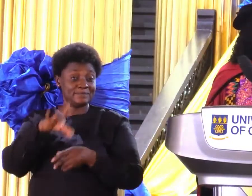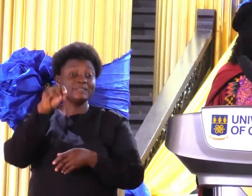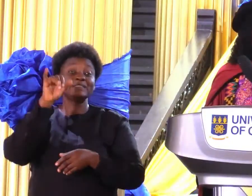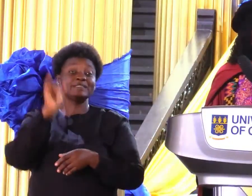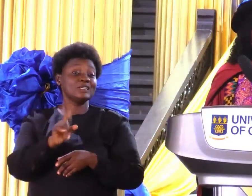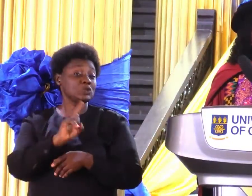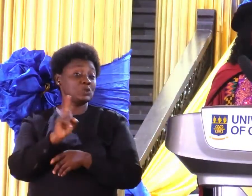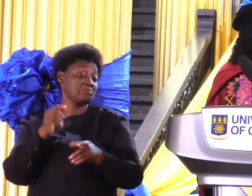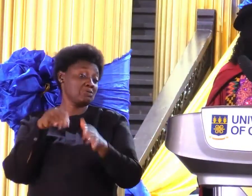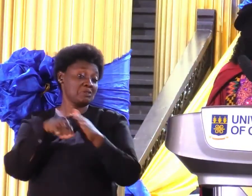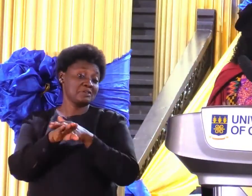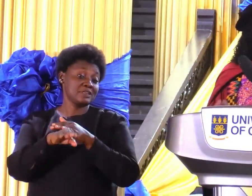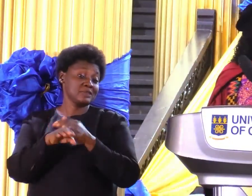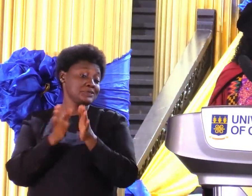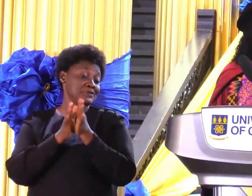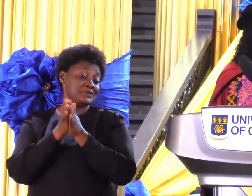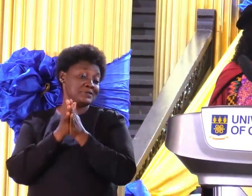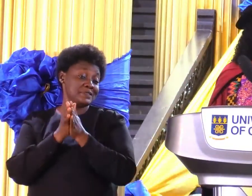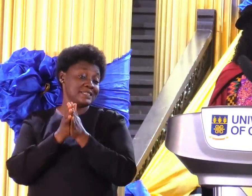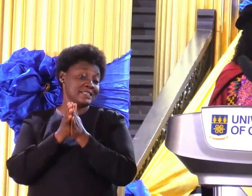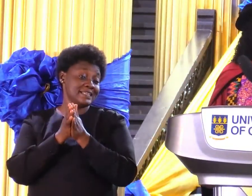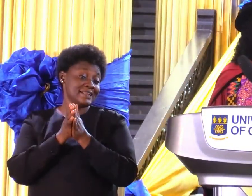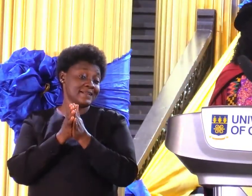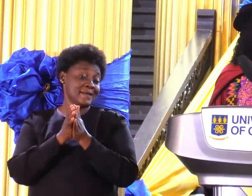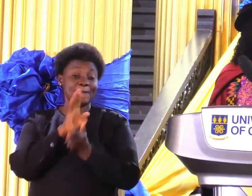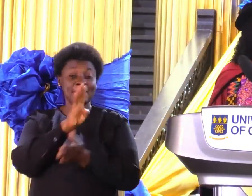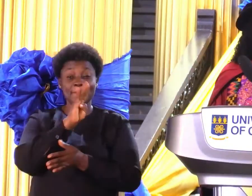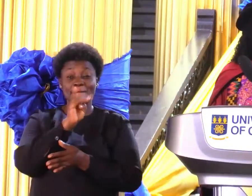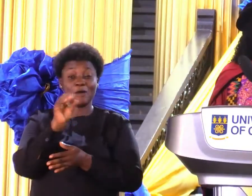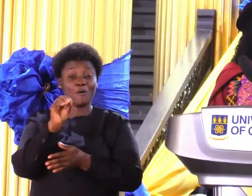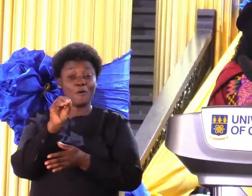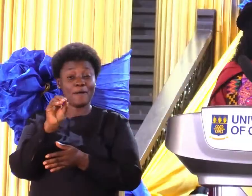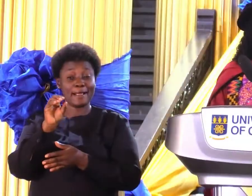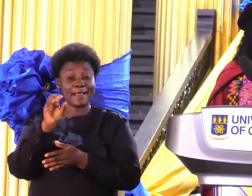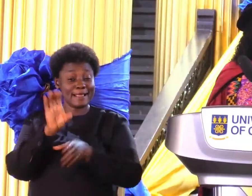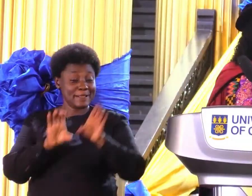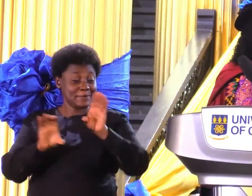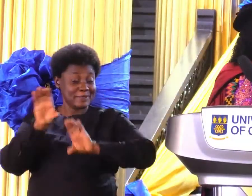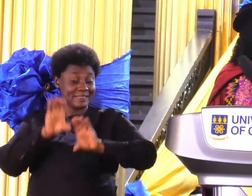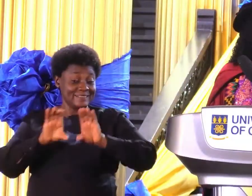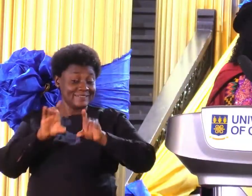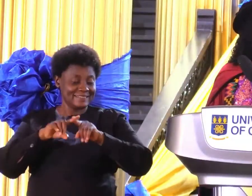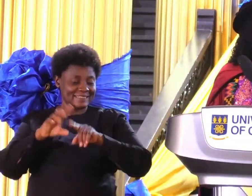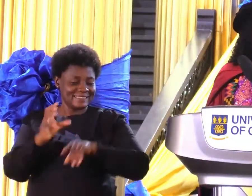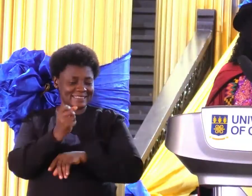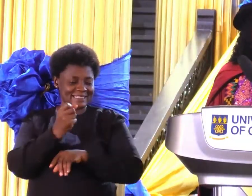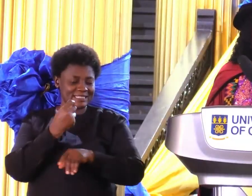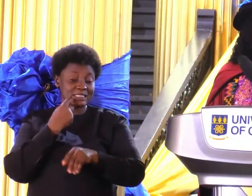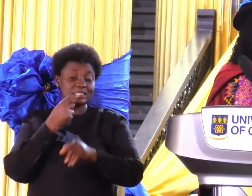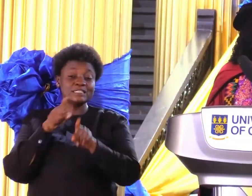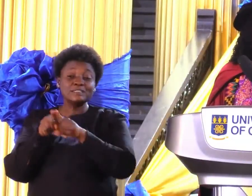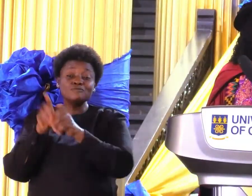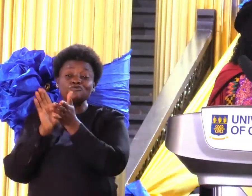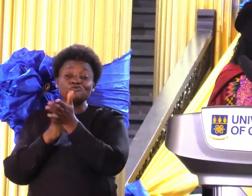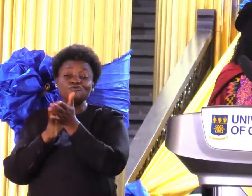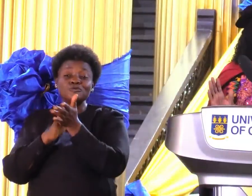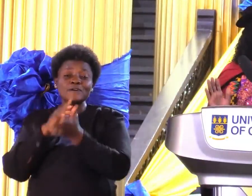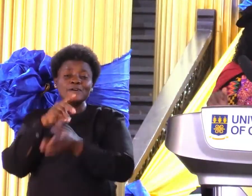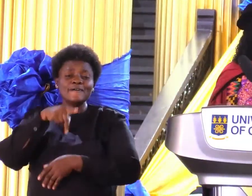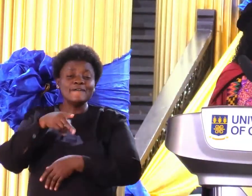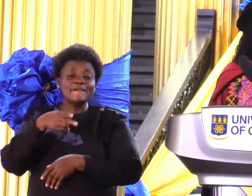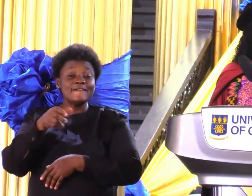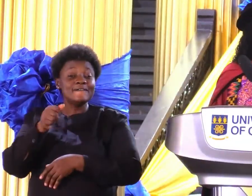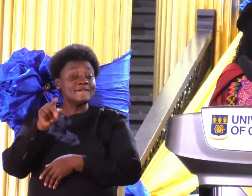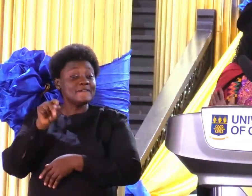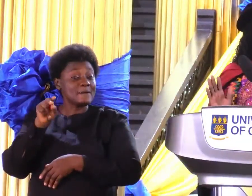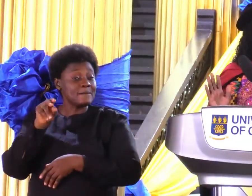go. Interestingly, biochemistry picked me. And soon after they picked me, I was told that School of Pharmacy had also picked me. And I said, well, the